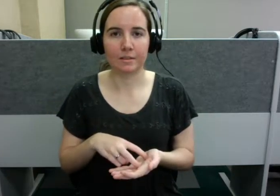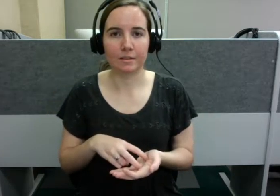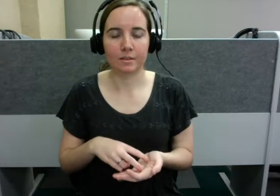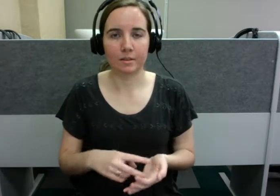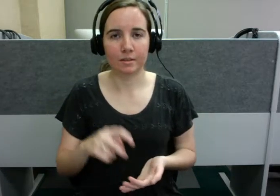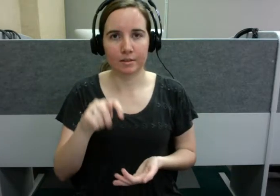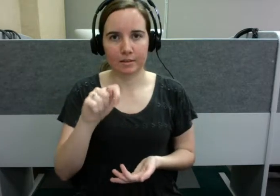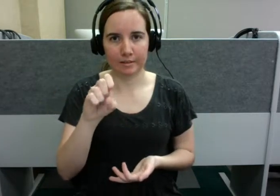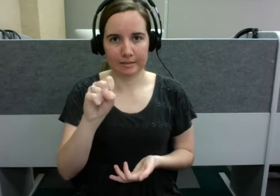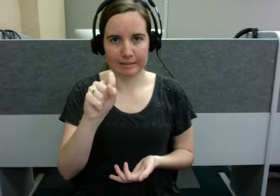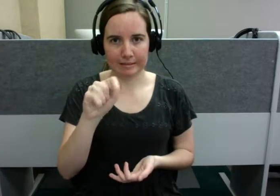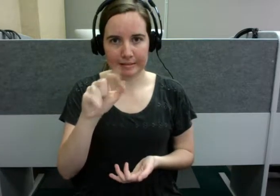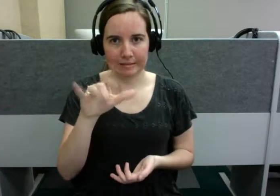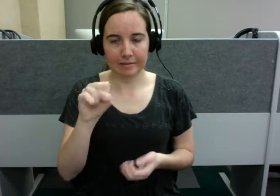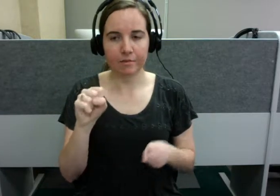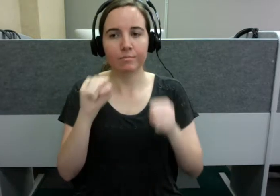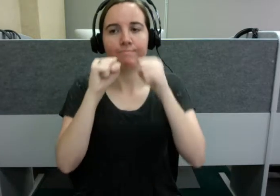two testicles on my chin.